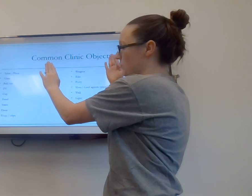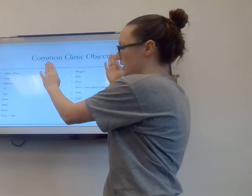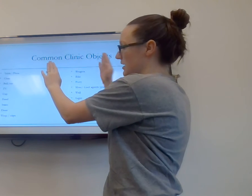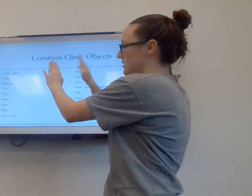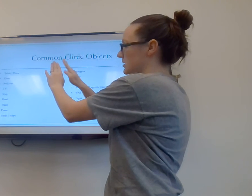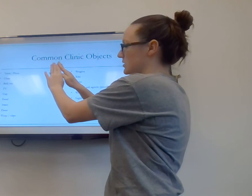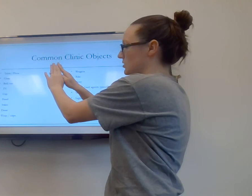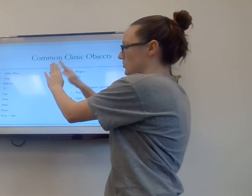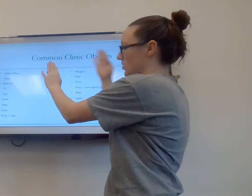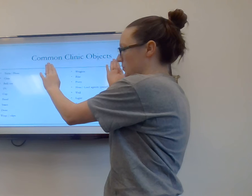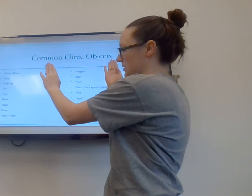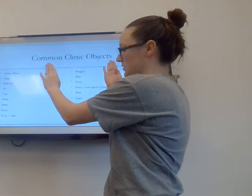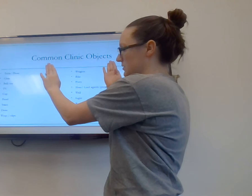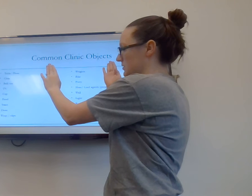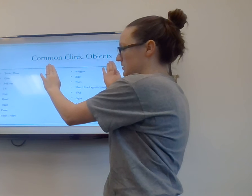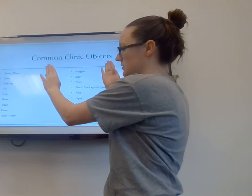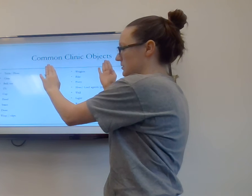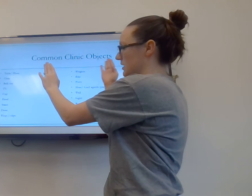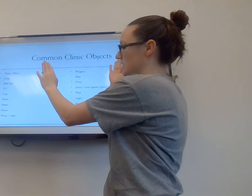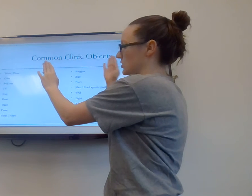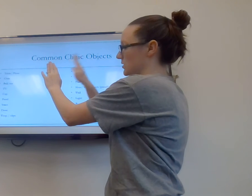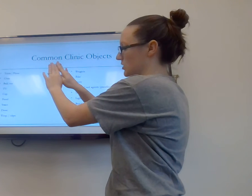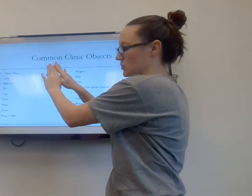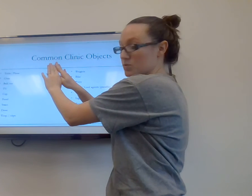it, you open, and then you would close.